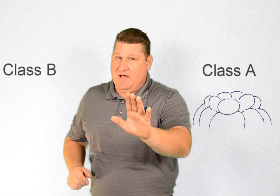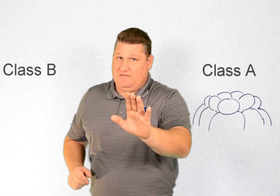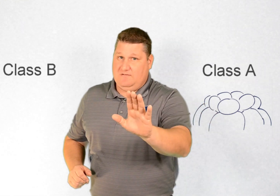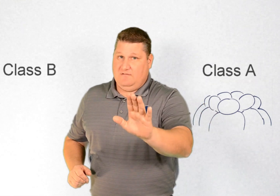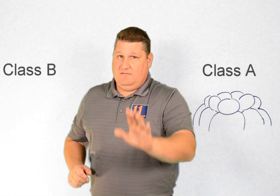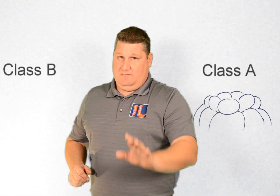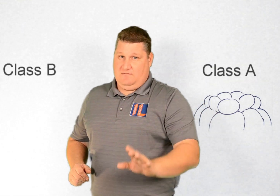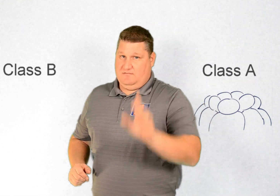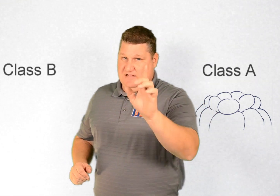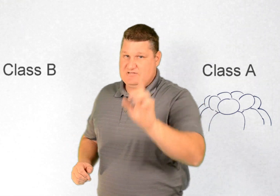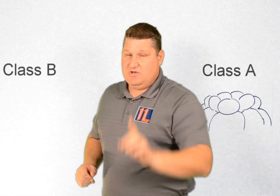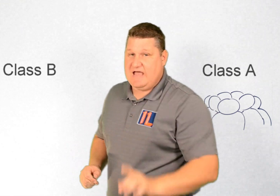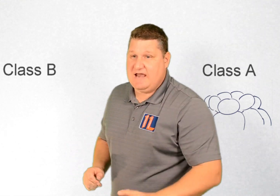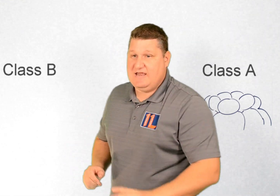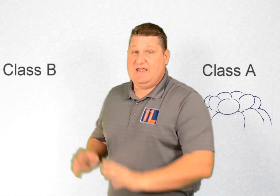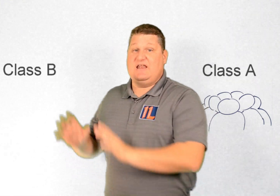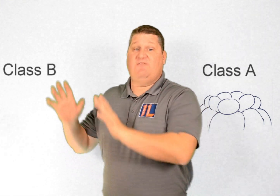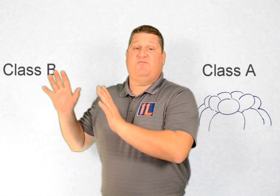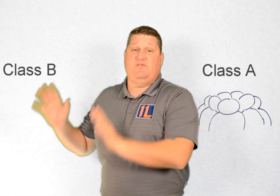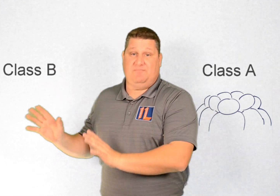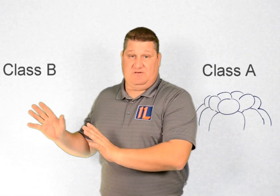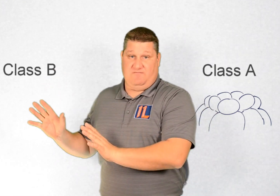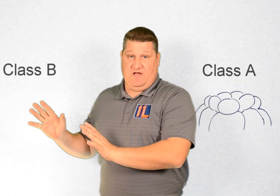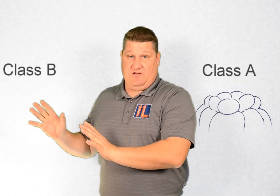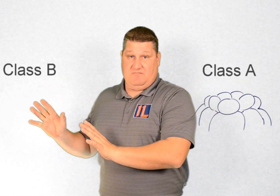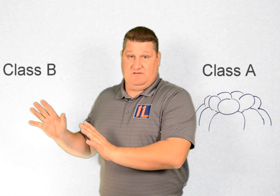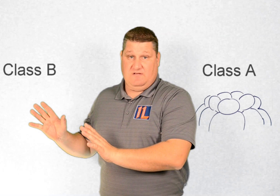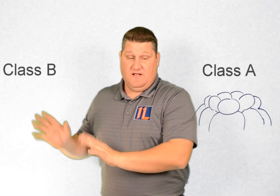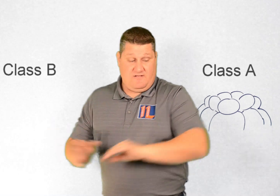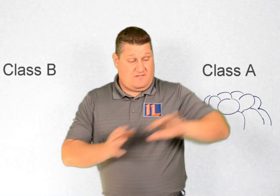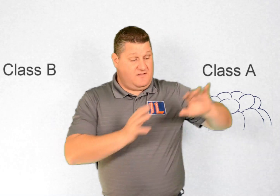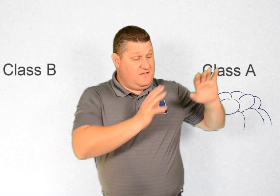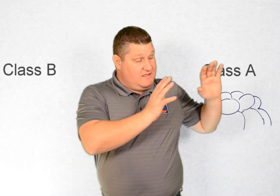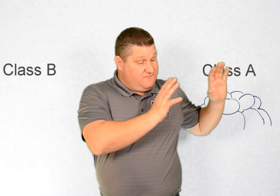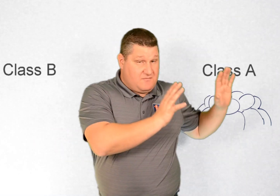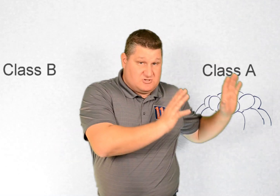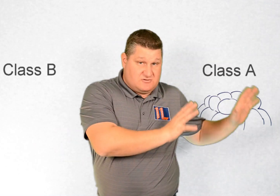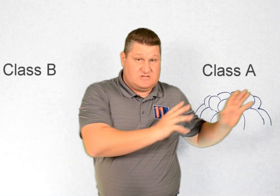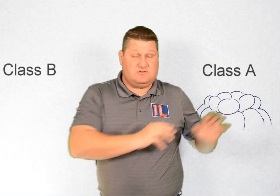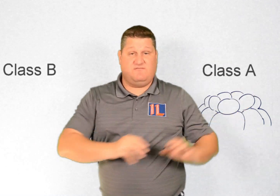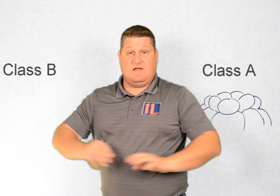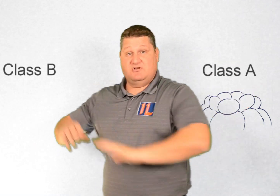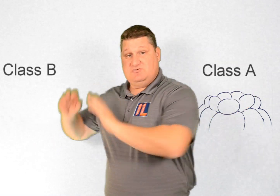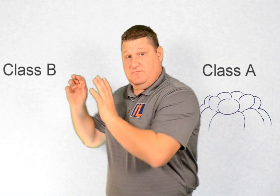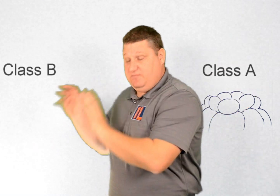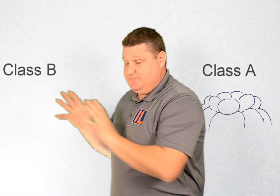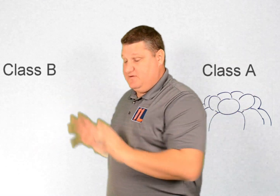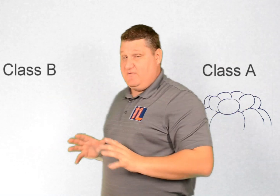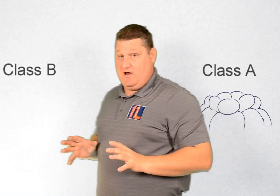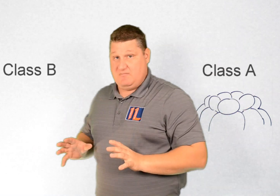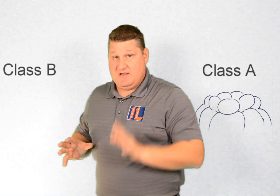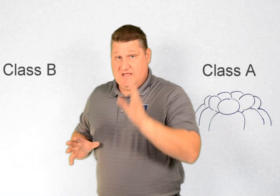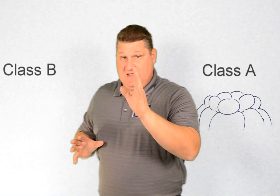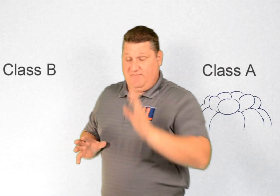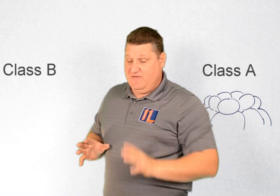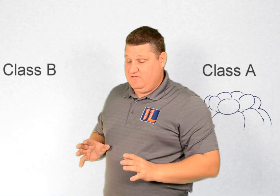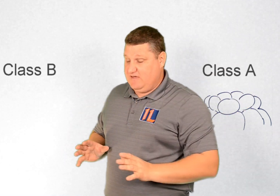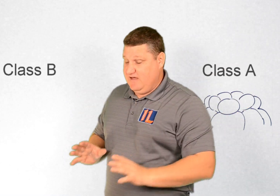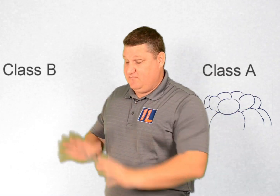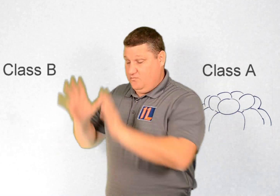But let's look at it in a flipped environment. From a traditional environment to a flipped environment. In this case,